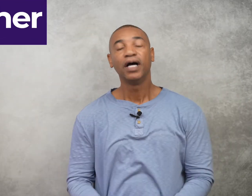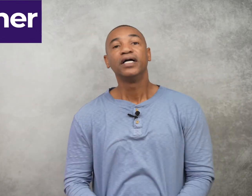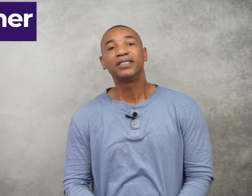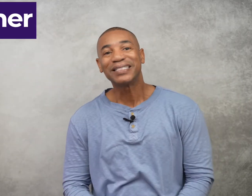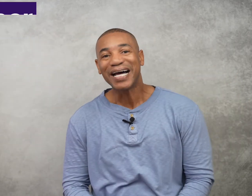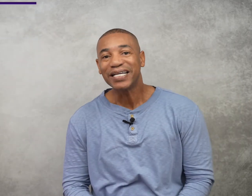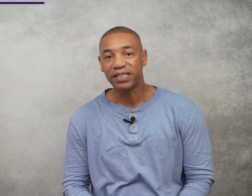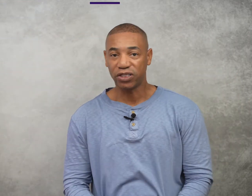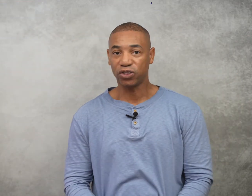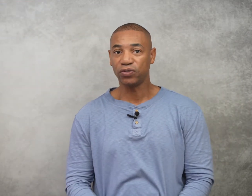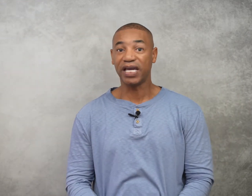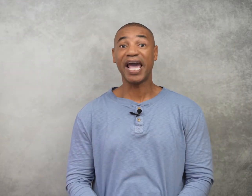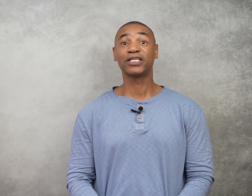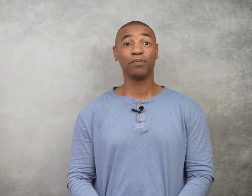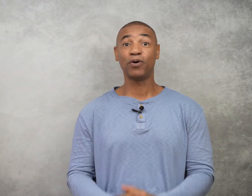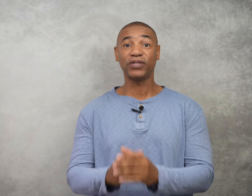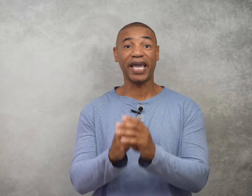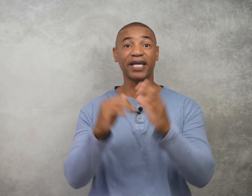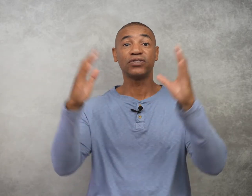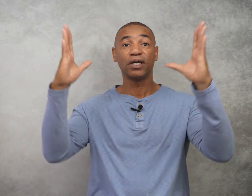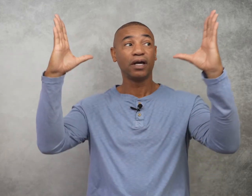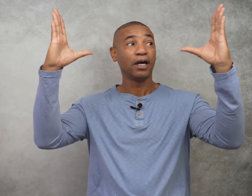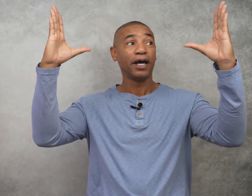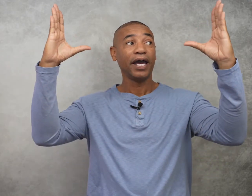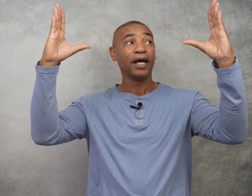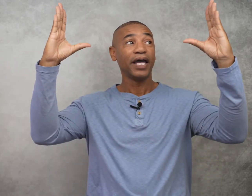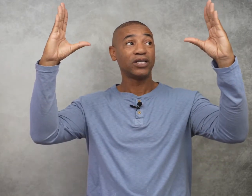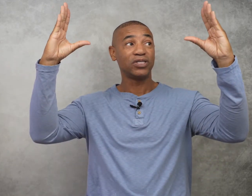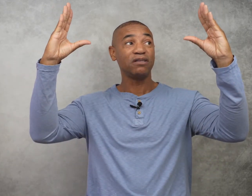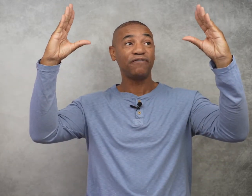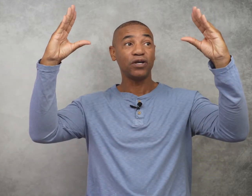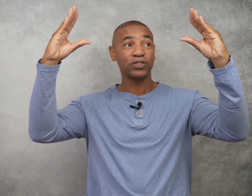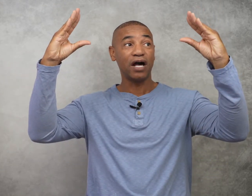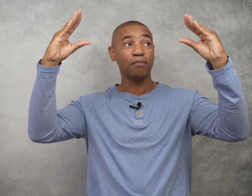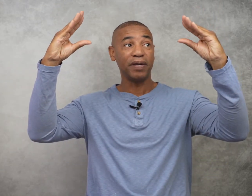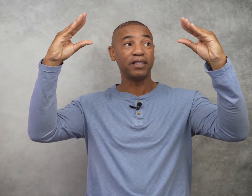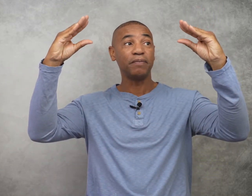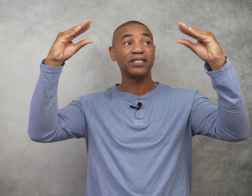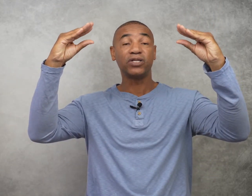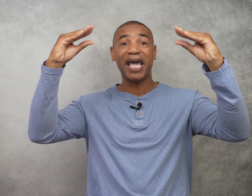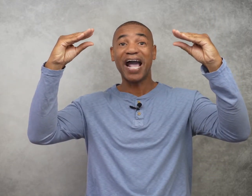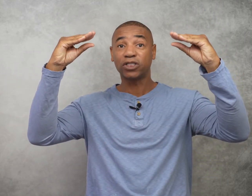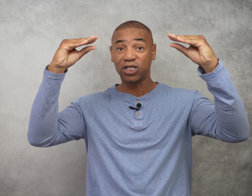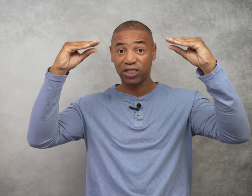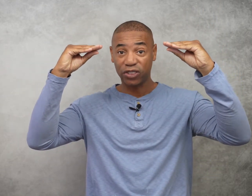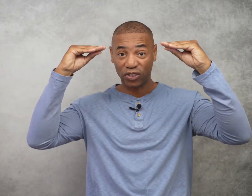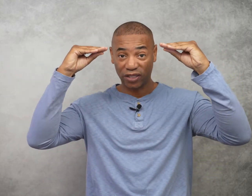To sign teacher, you take actually both hands, extend the fingers out, bend them until they actually touch the